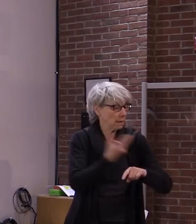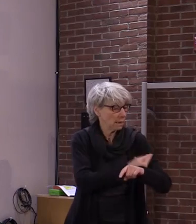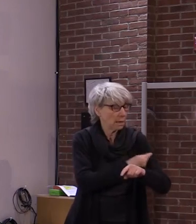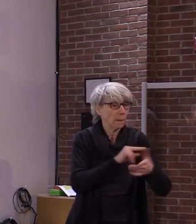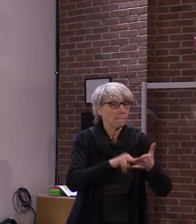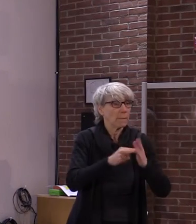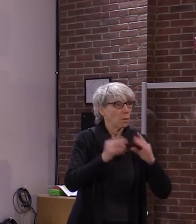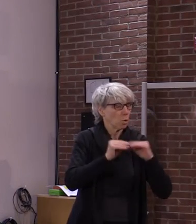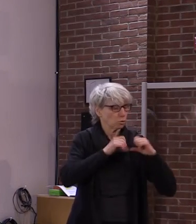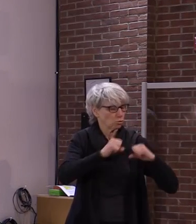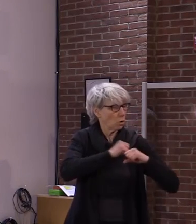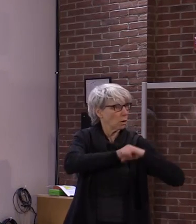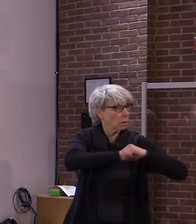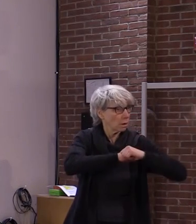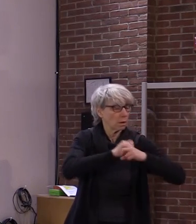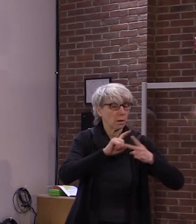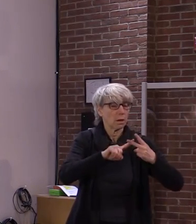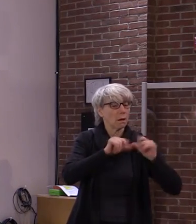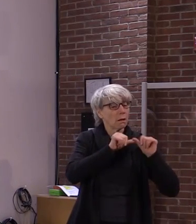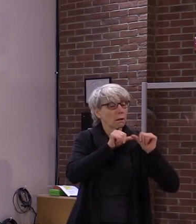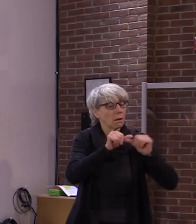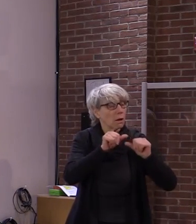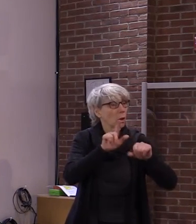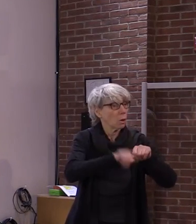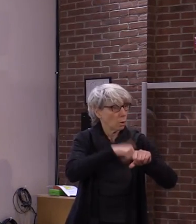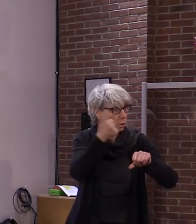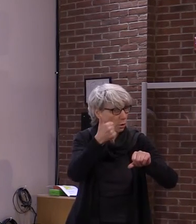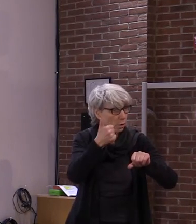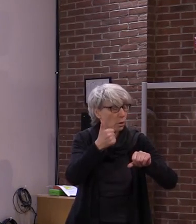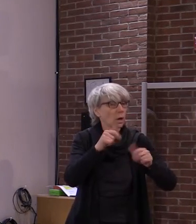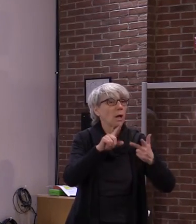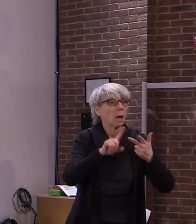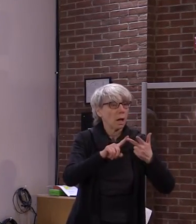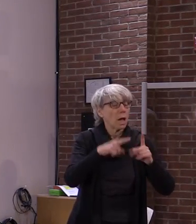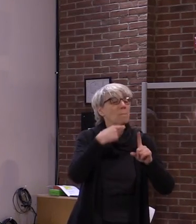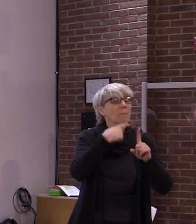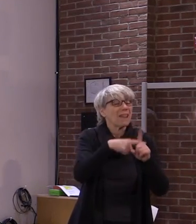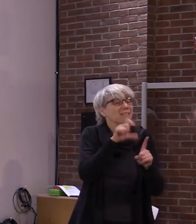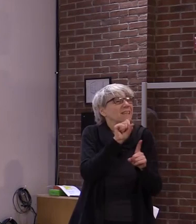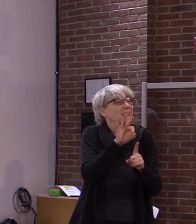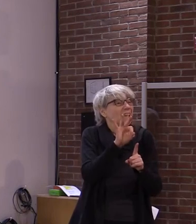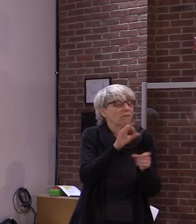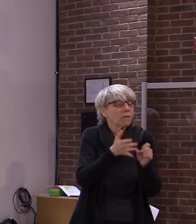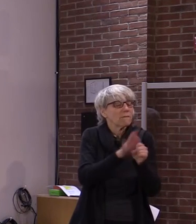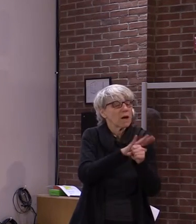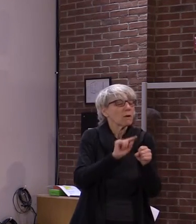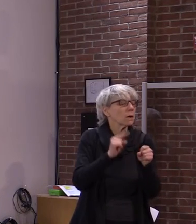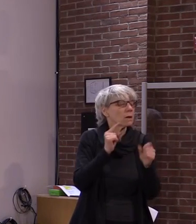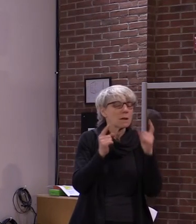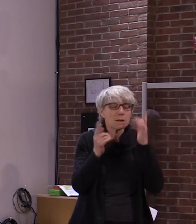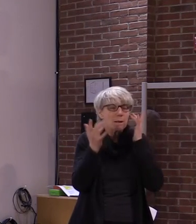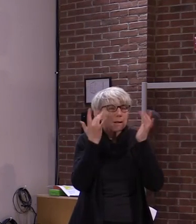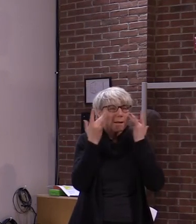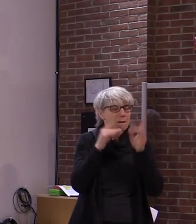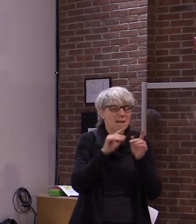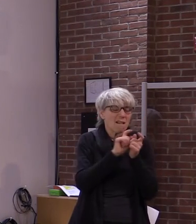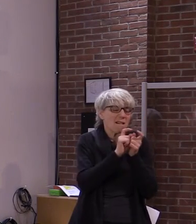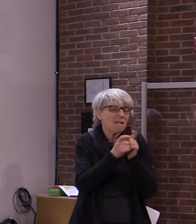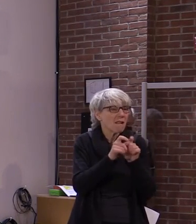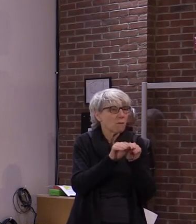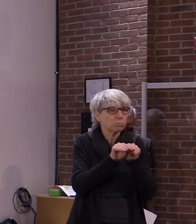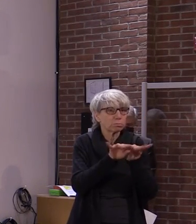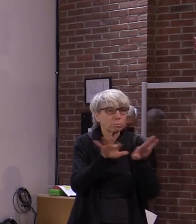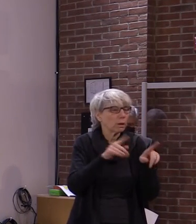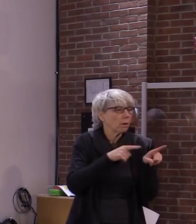course of vaccine also offers better protection against variants of the virus. In fact, being only